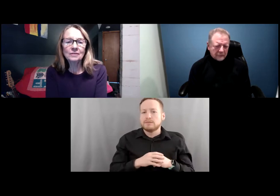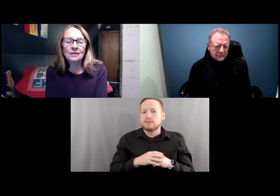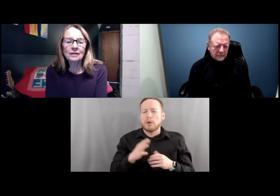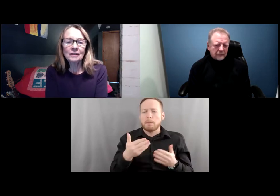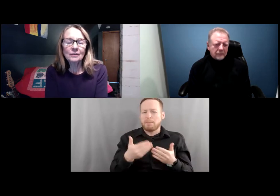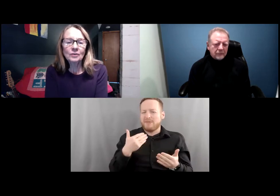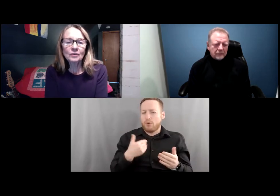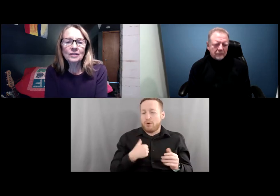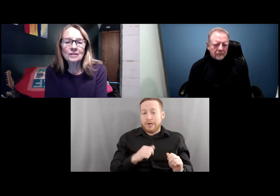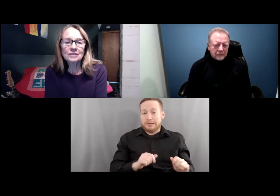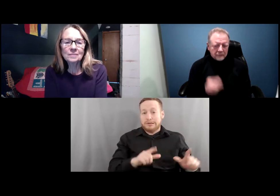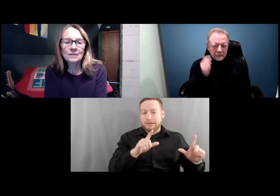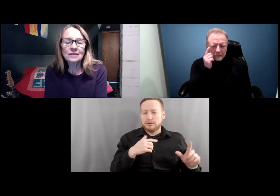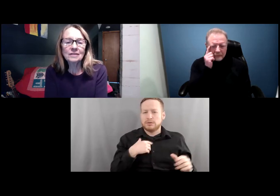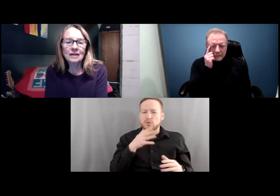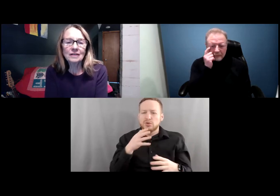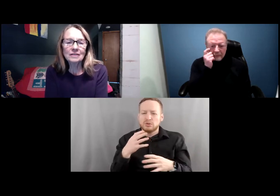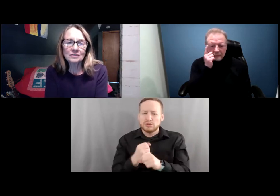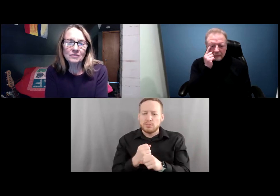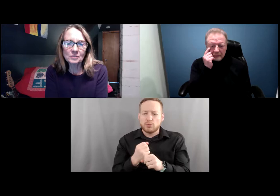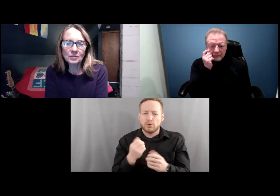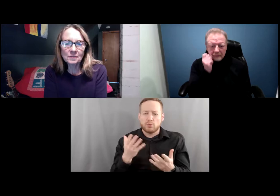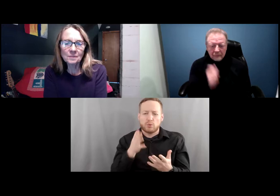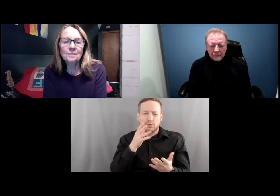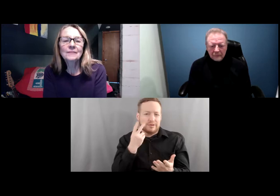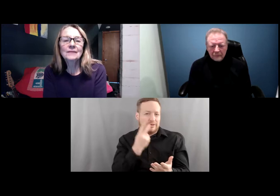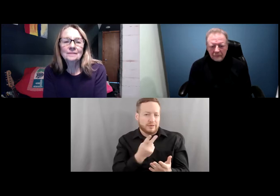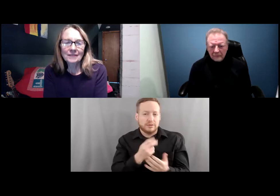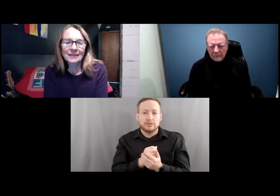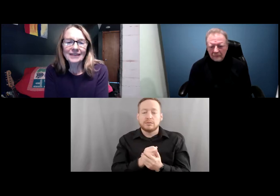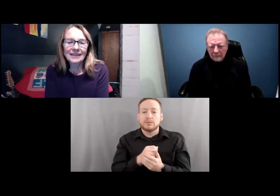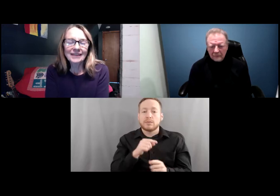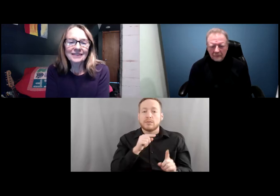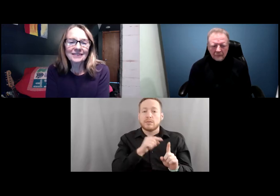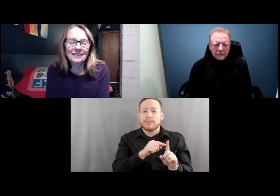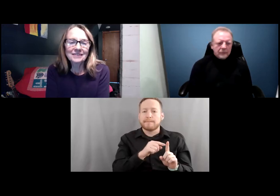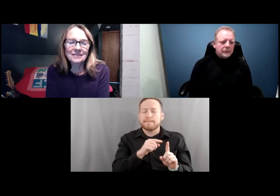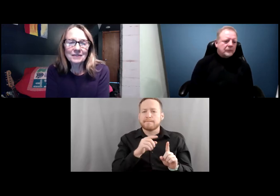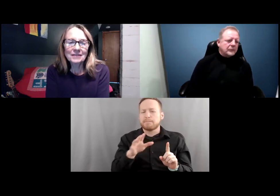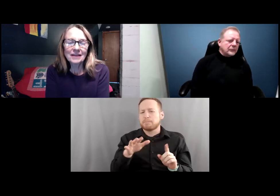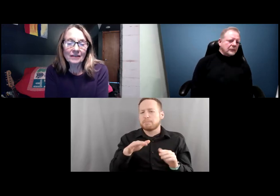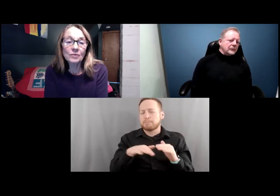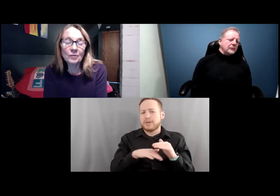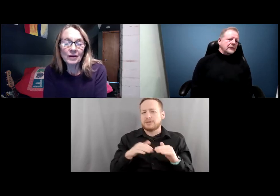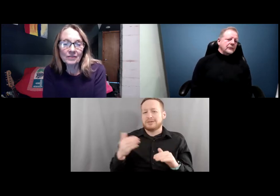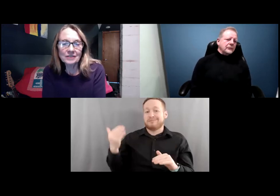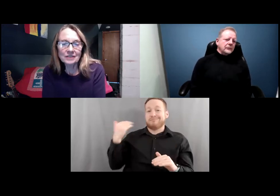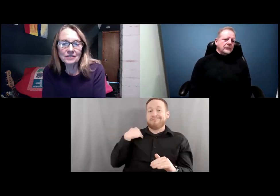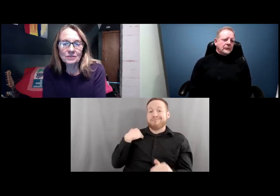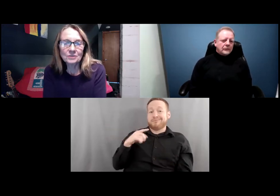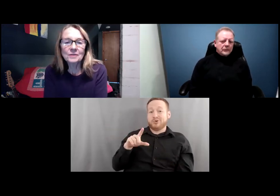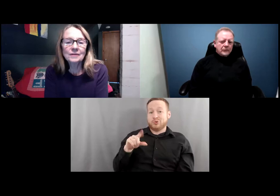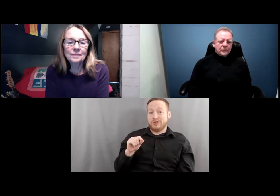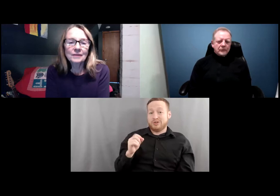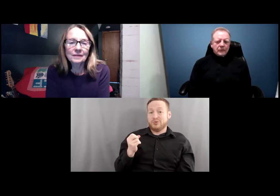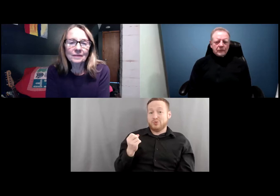email. We're looking at something that is feasible and something that everyone will have access